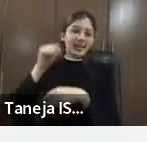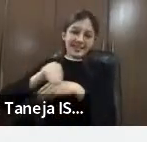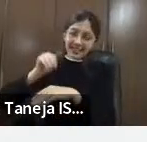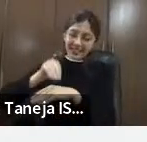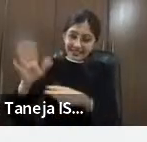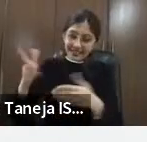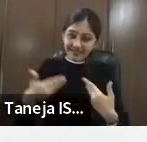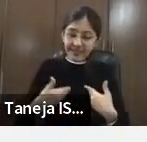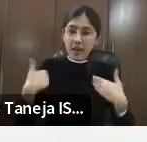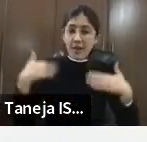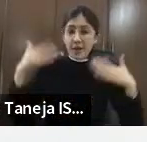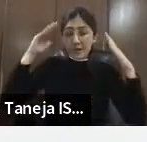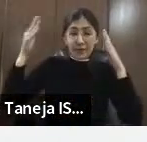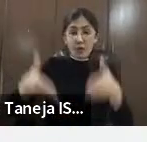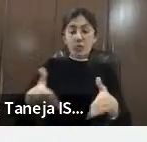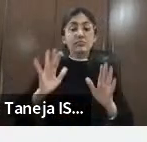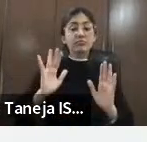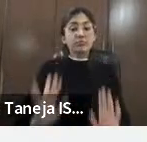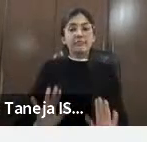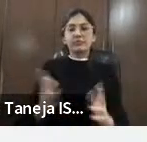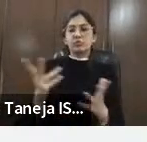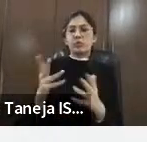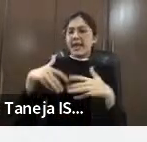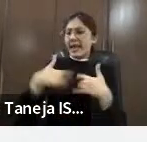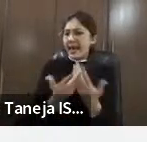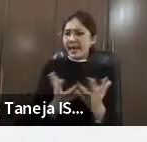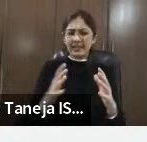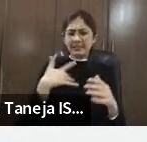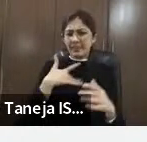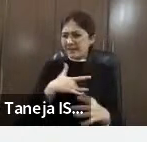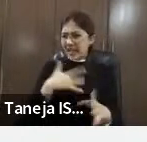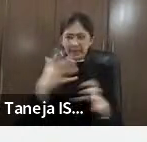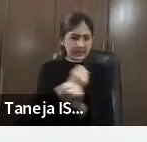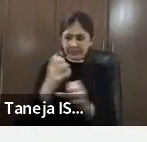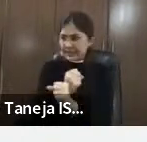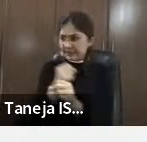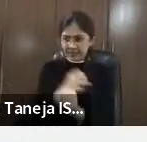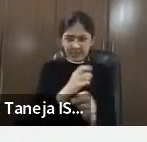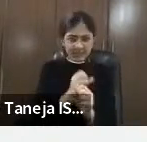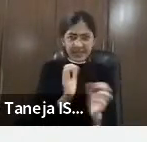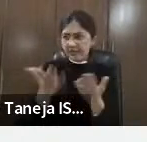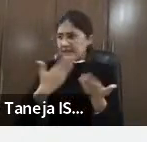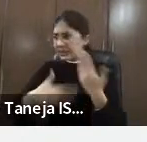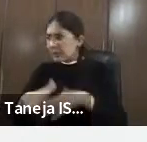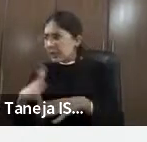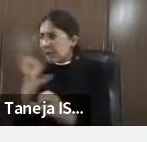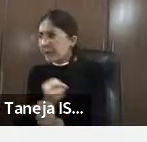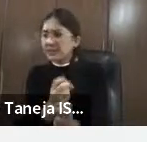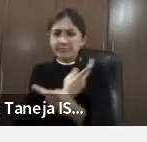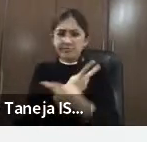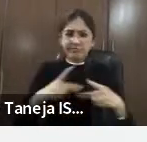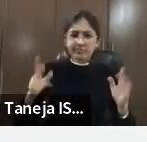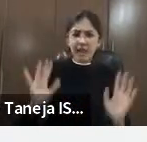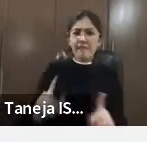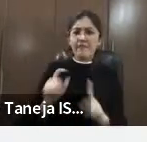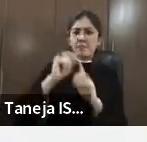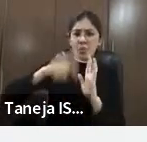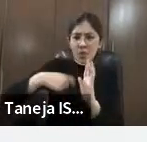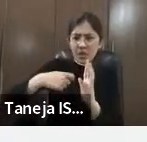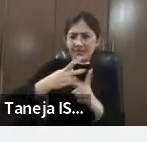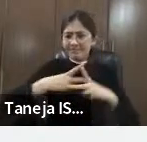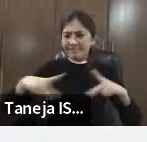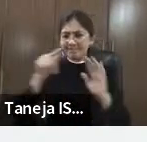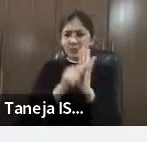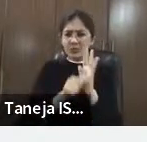I focus on assessing, bridging gaps, and presenting business cases for disability inclusive policy adoption. I've had